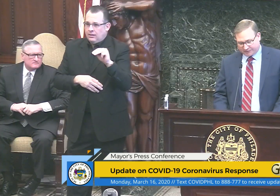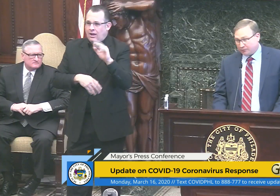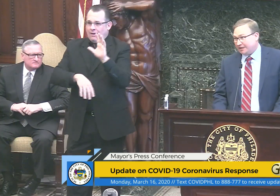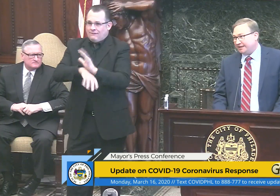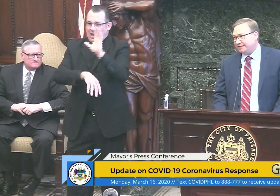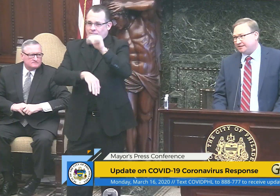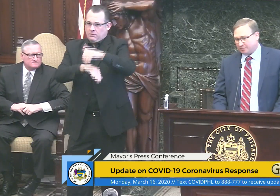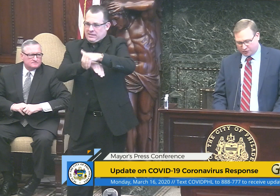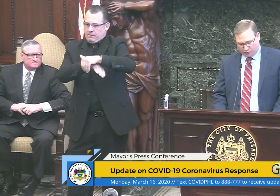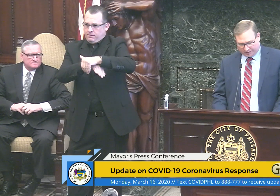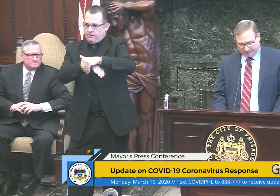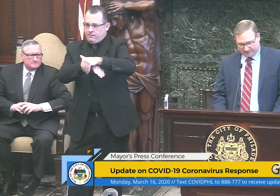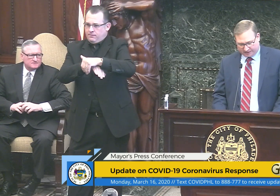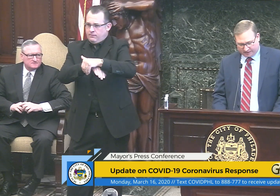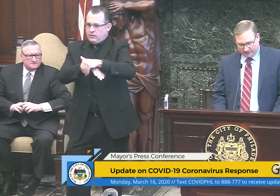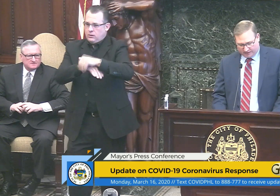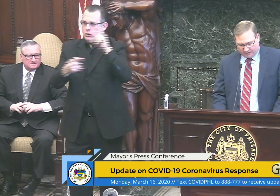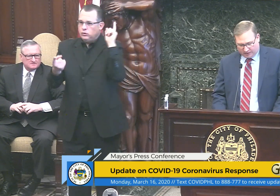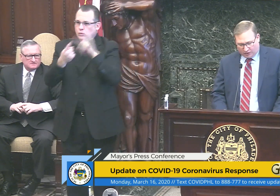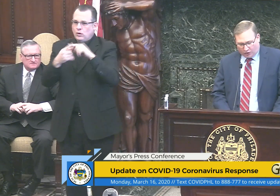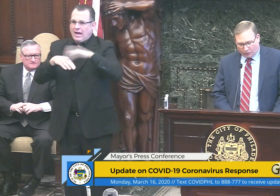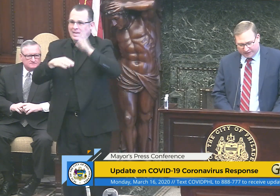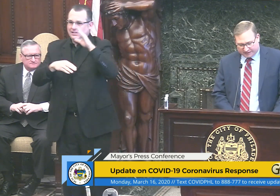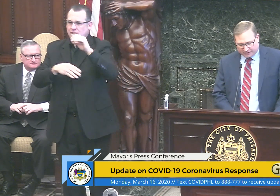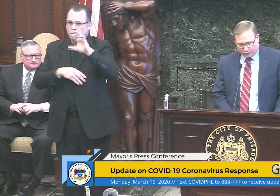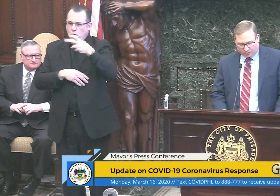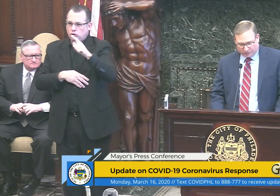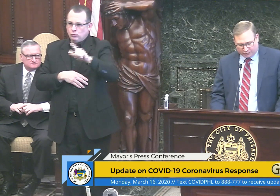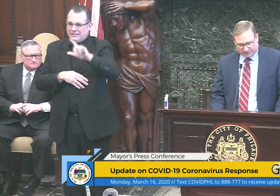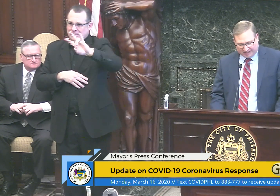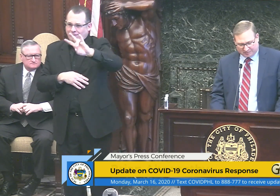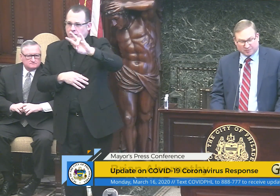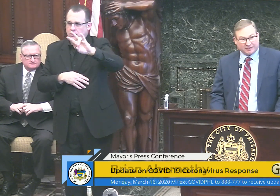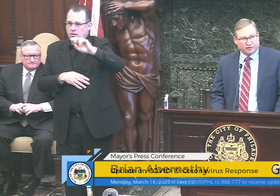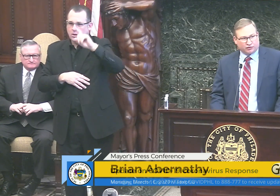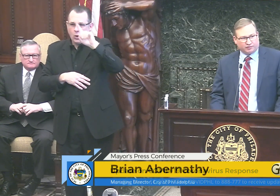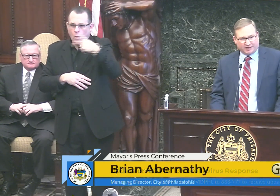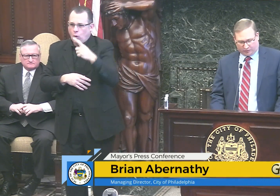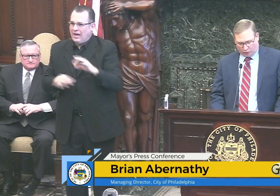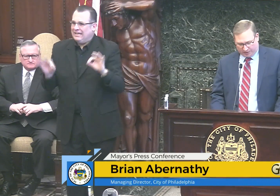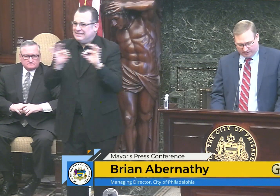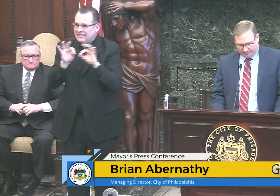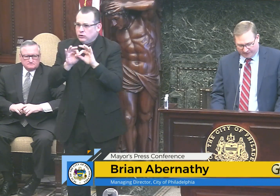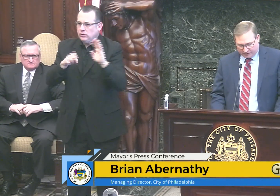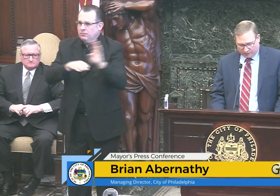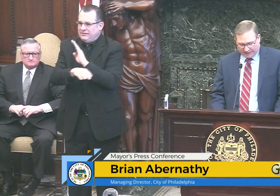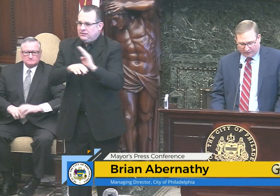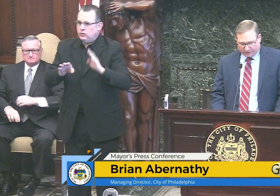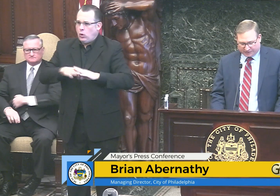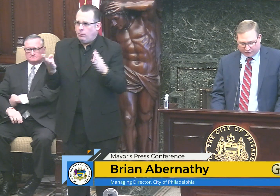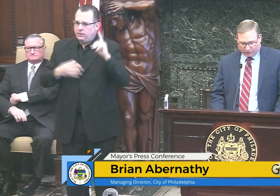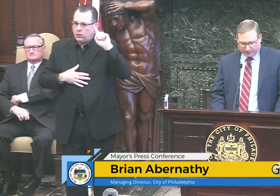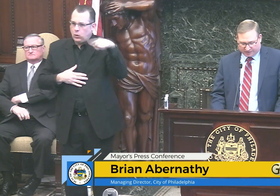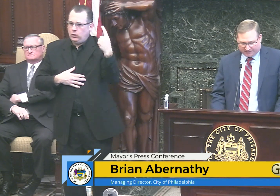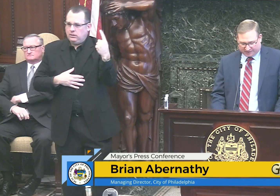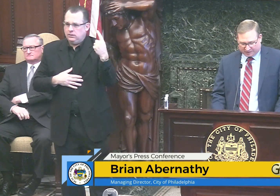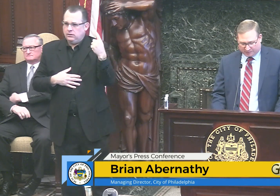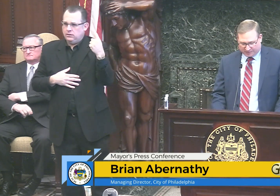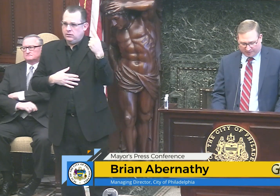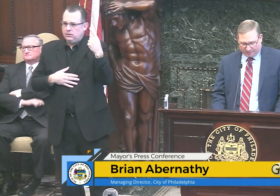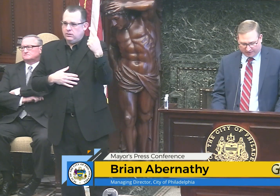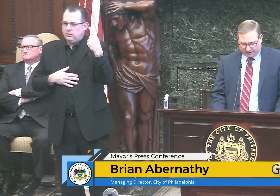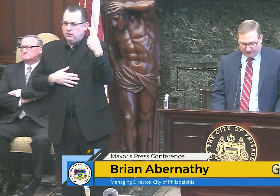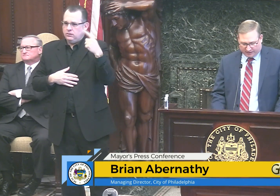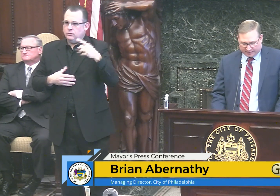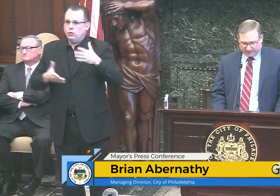will last through at least March 27th. Only essential commercial establishments should remain open. To allow for essential goods to be accessible